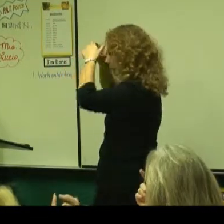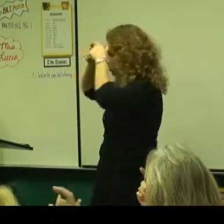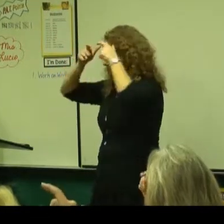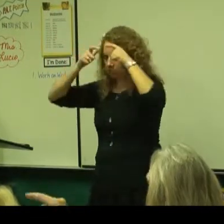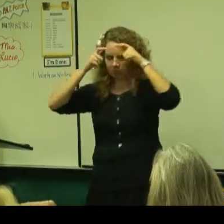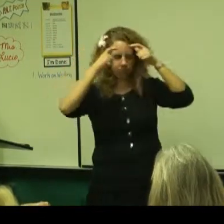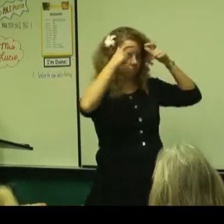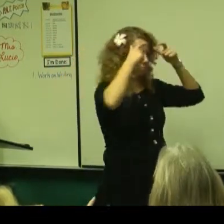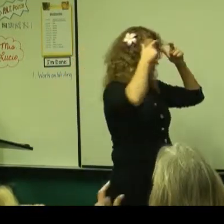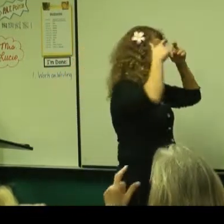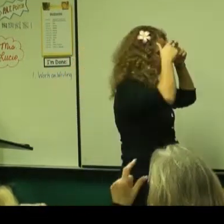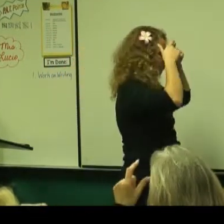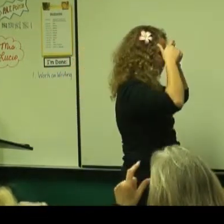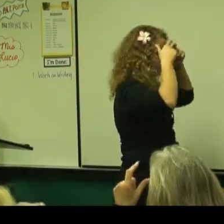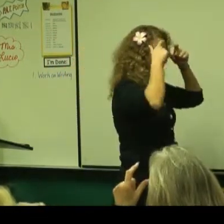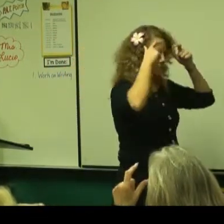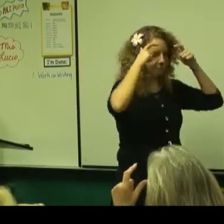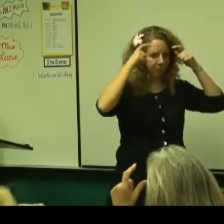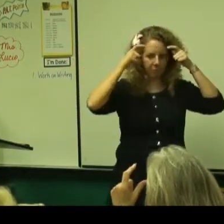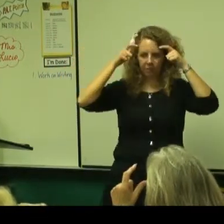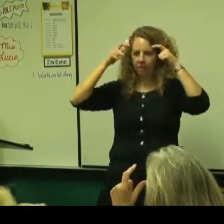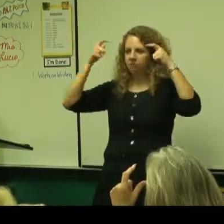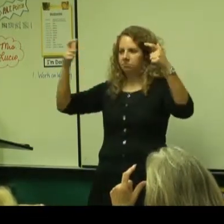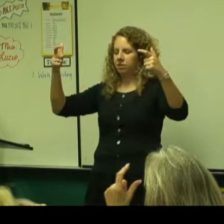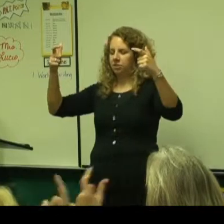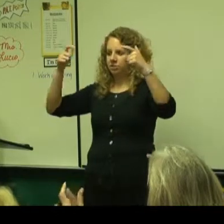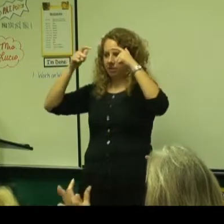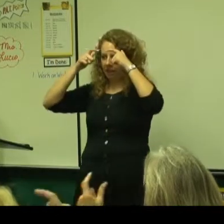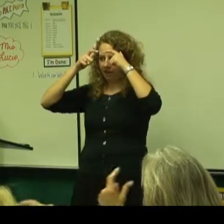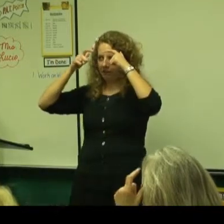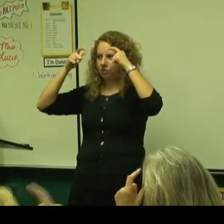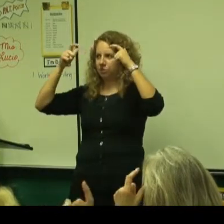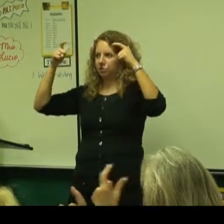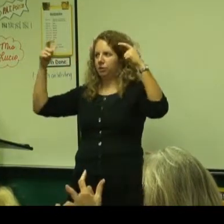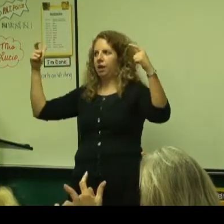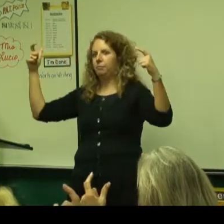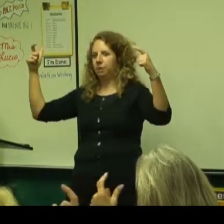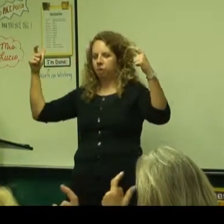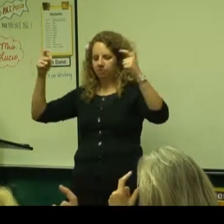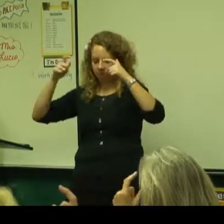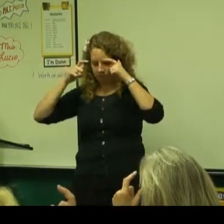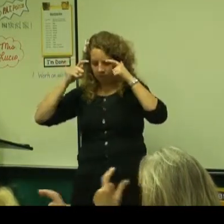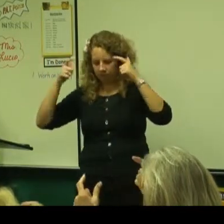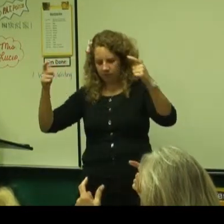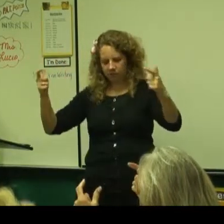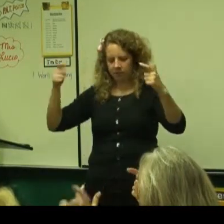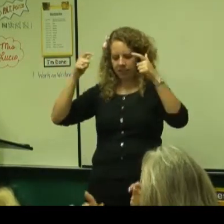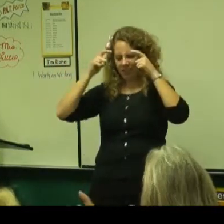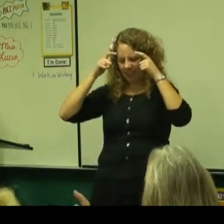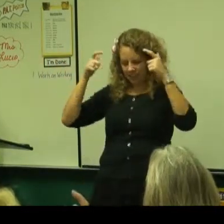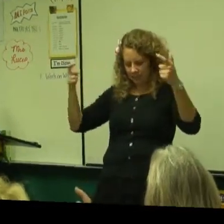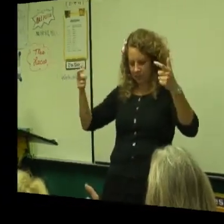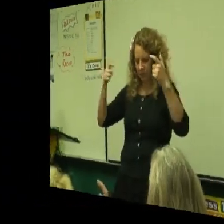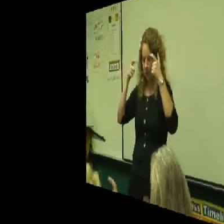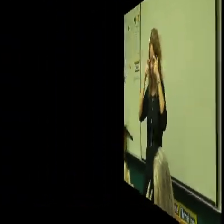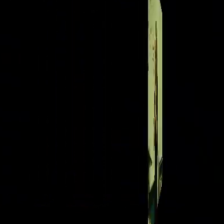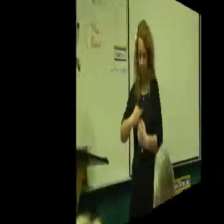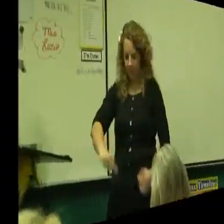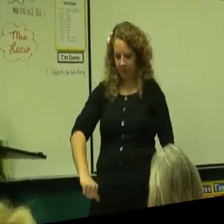almost, a little bit, right there. And then like it's going out bigger. So that's like egotistical,